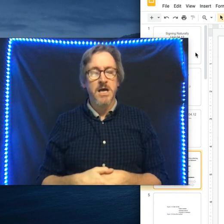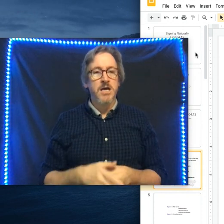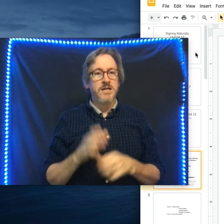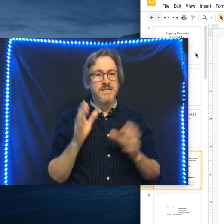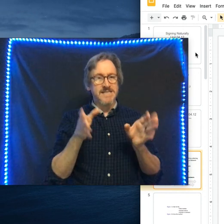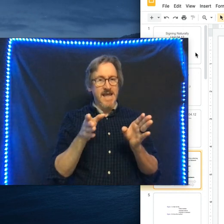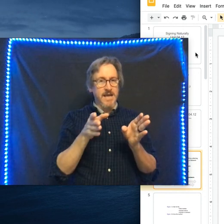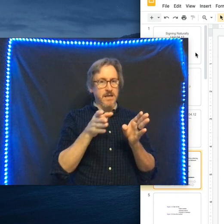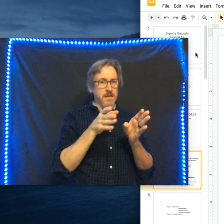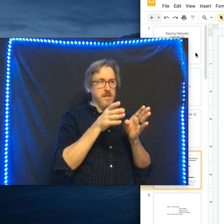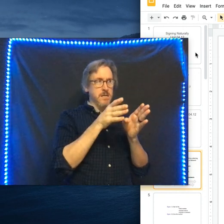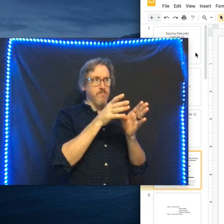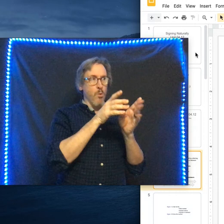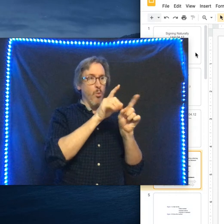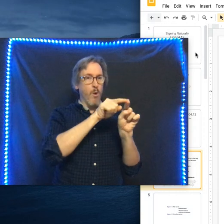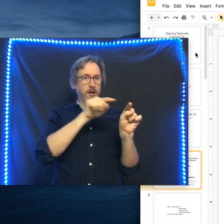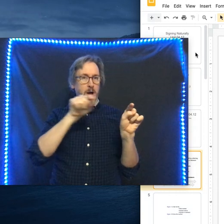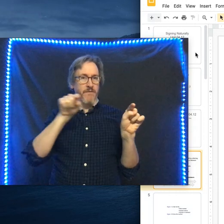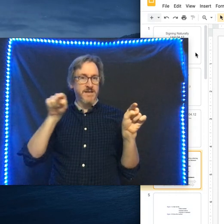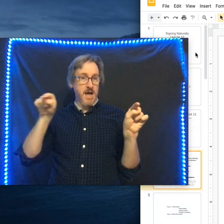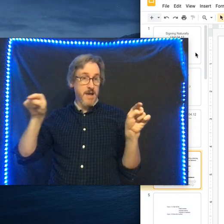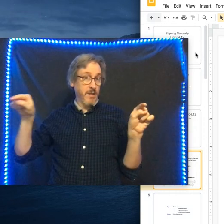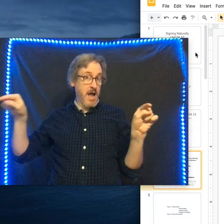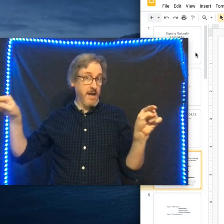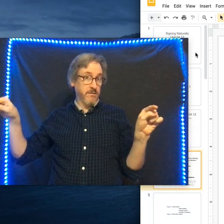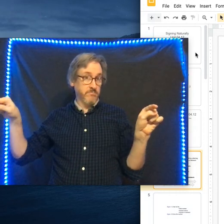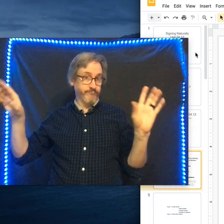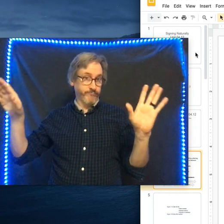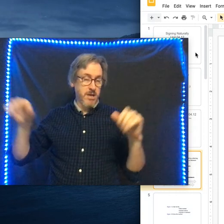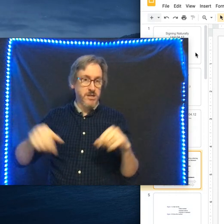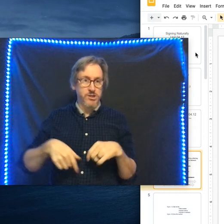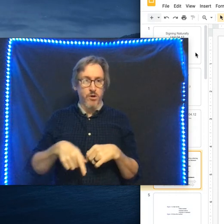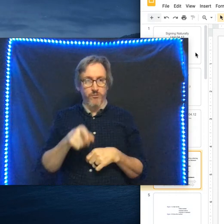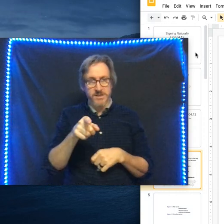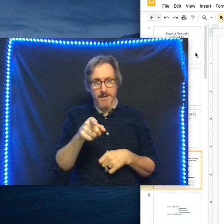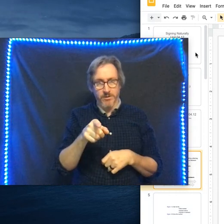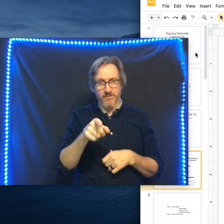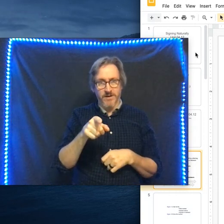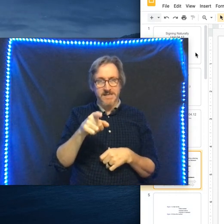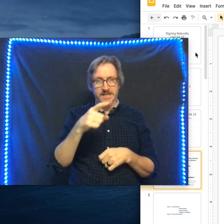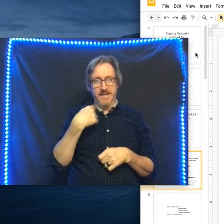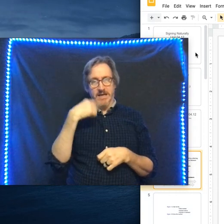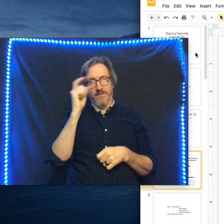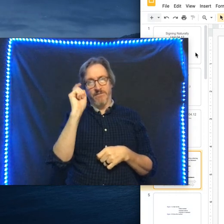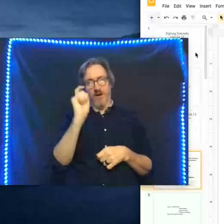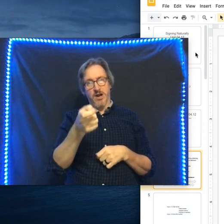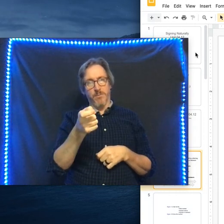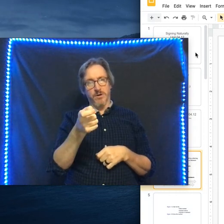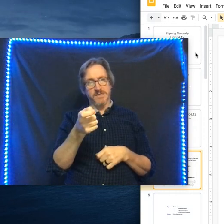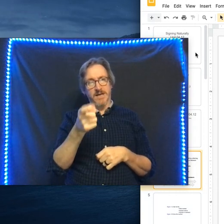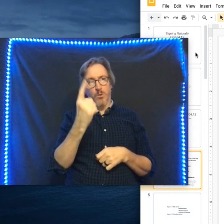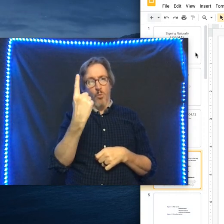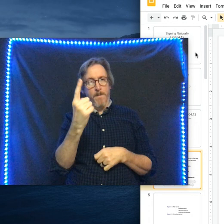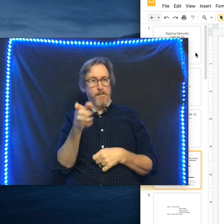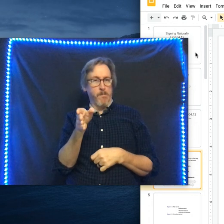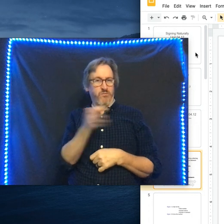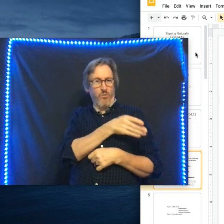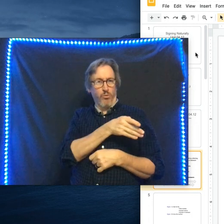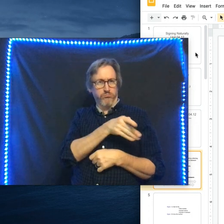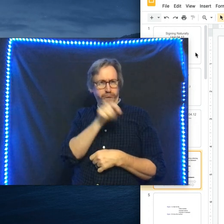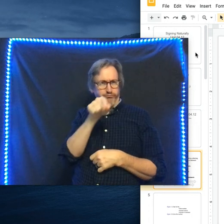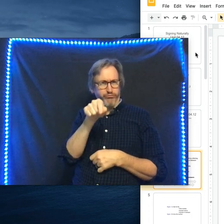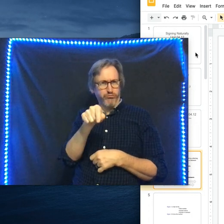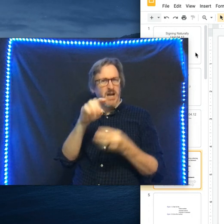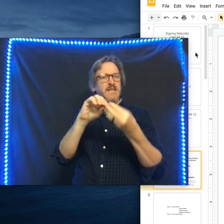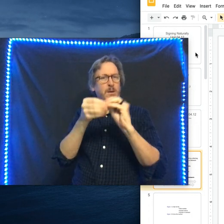is saying where on the timeline. So, for example, if I give a number and said,